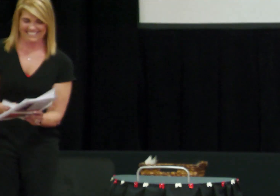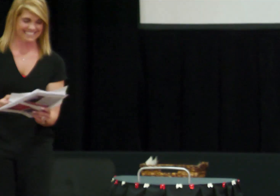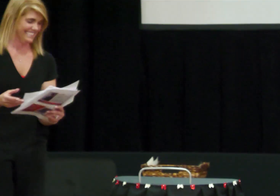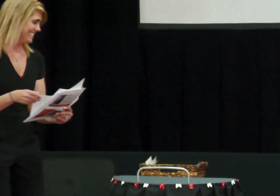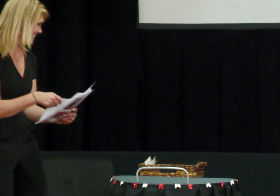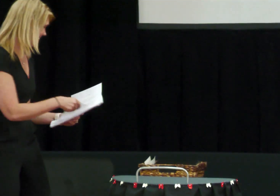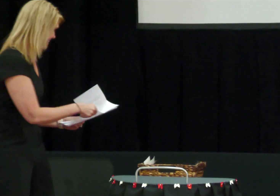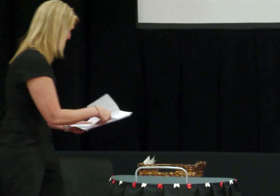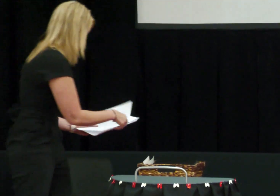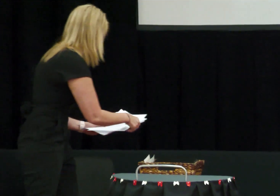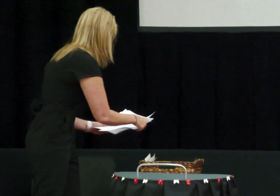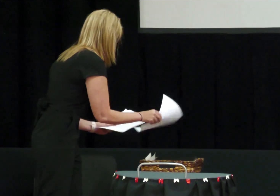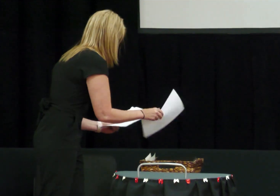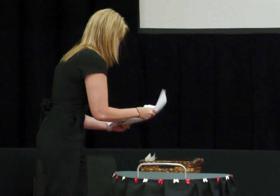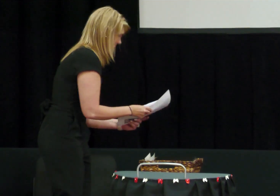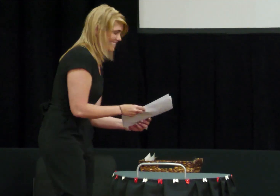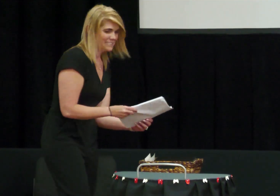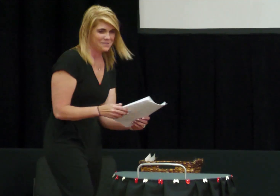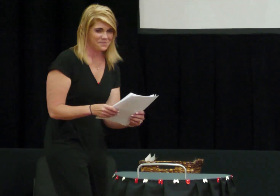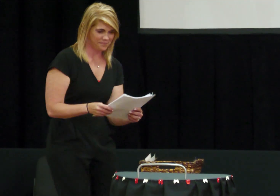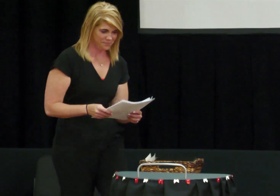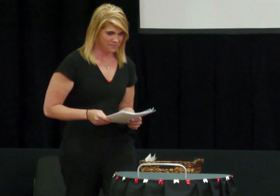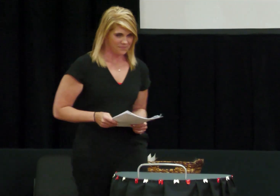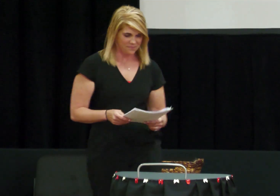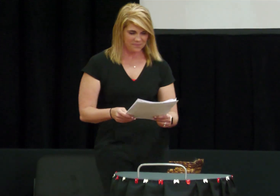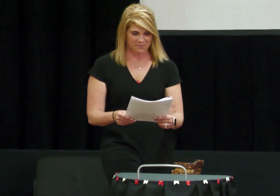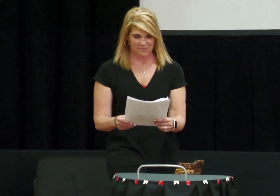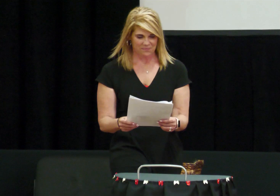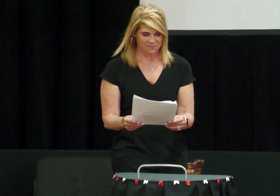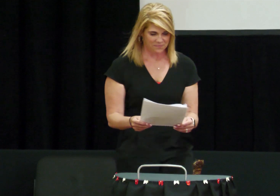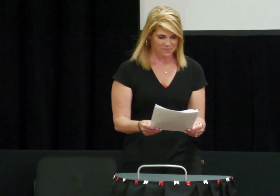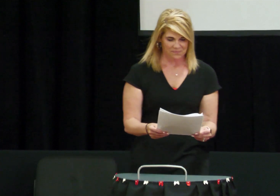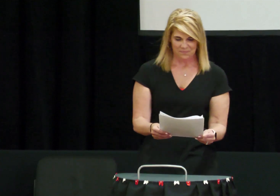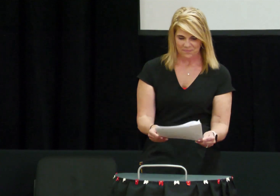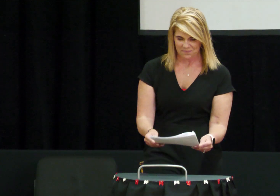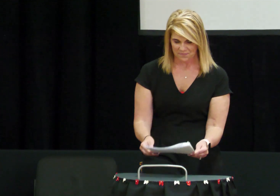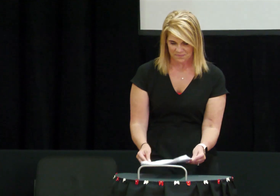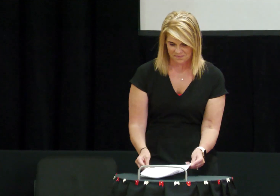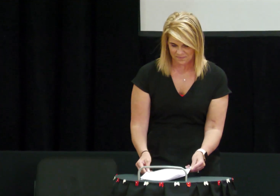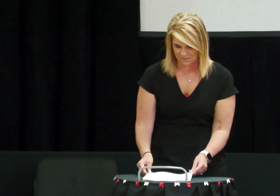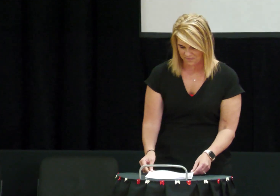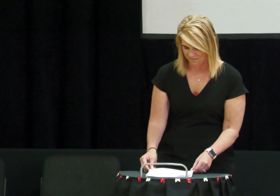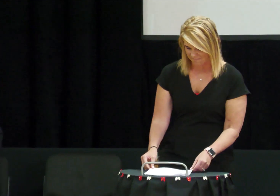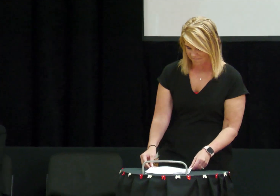Mariah hands off papers to Tara Spangler. Tara Spangler comes up to the podium.